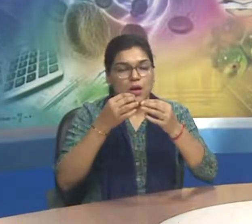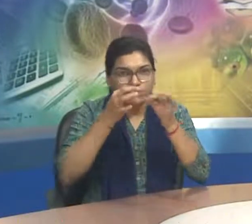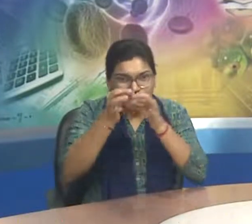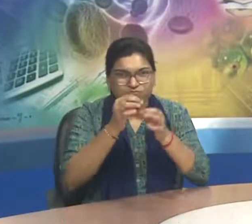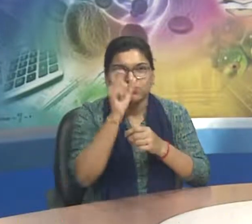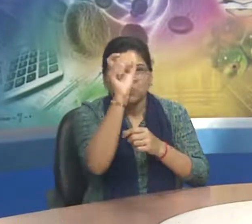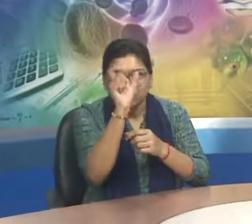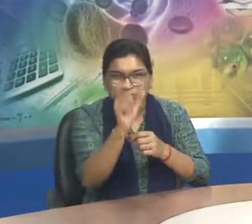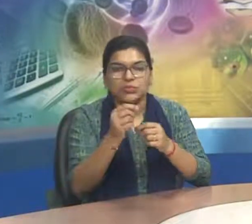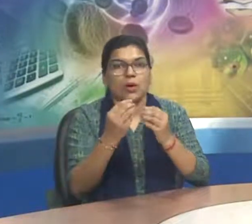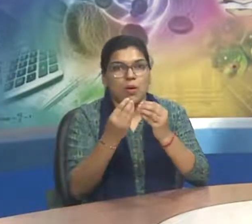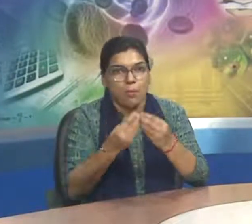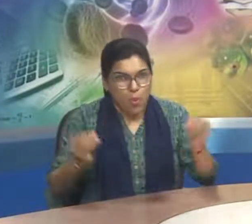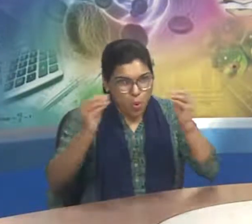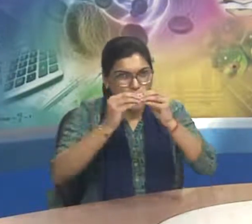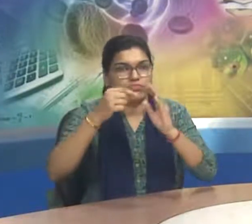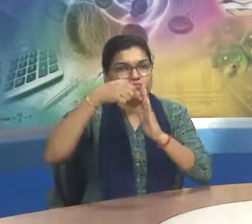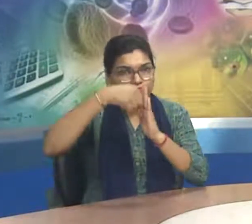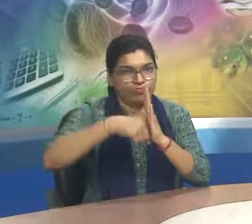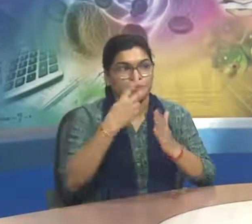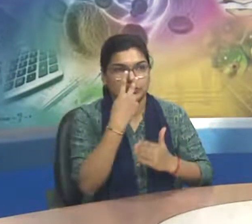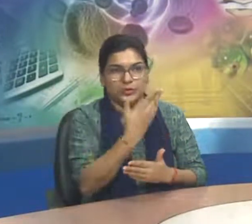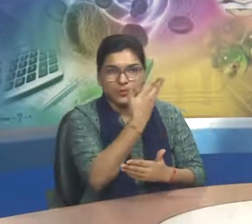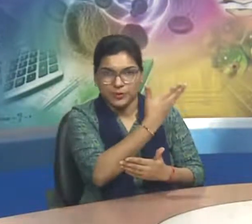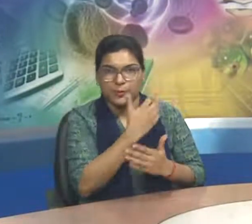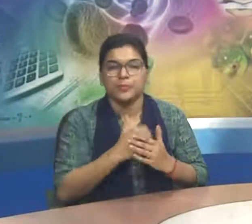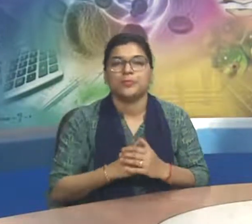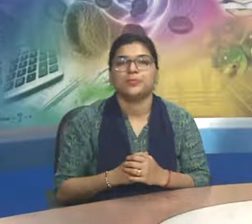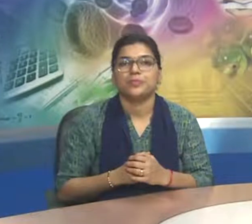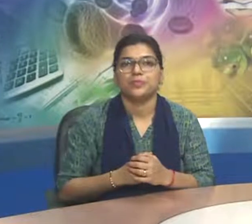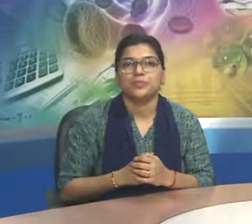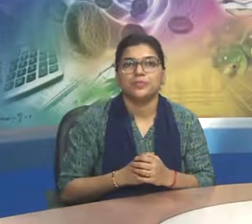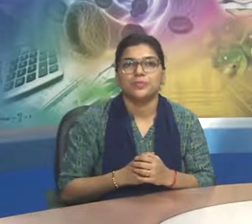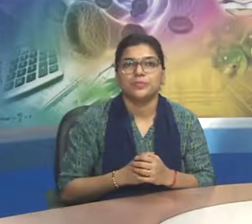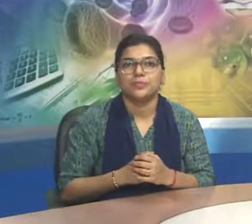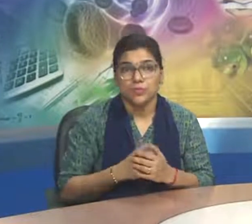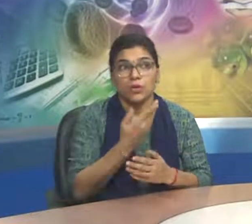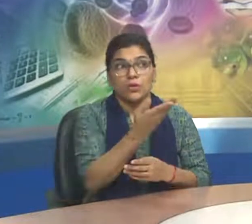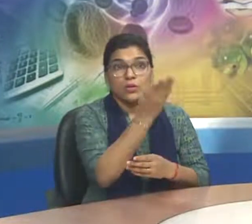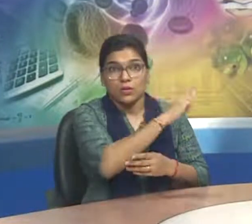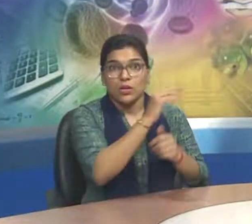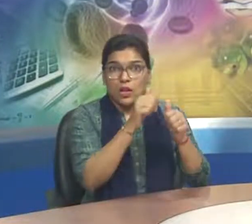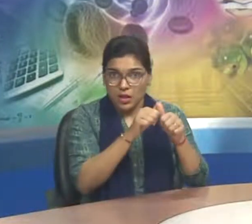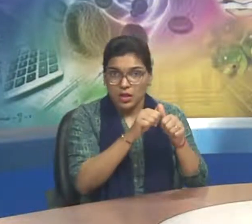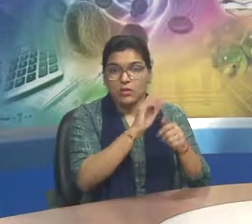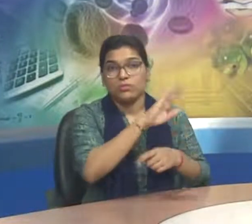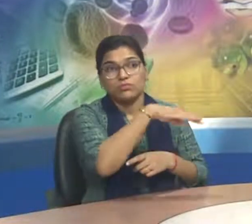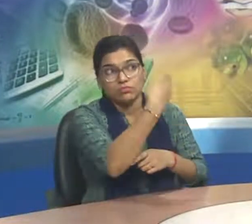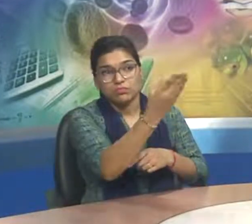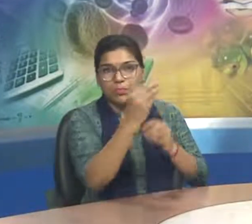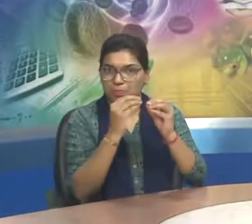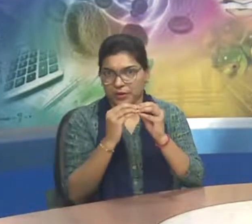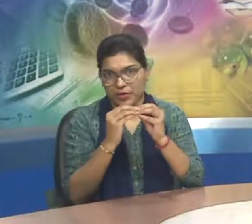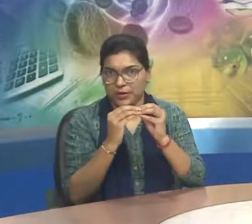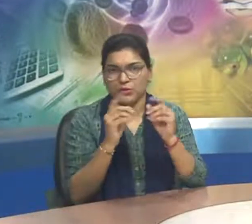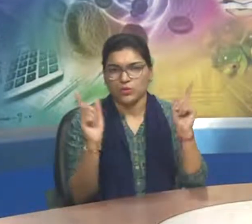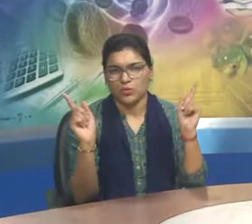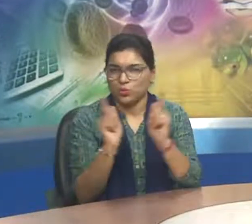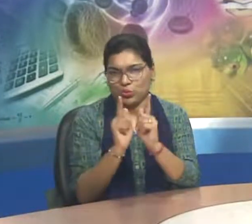We have understood the two categories, abiotic resources and biotic resources, that you can see on the